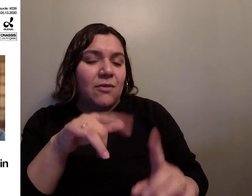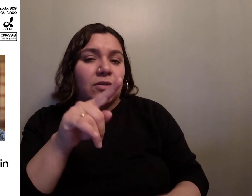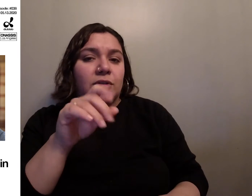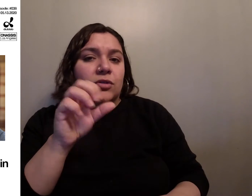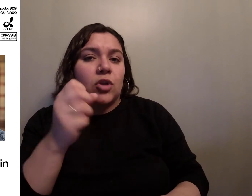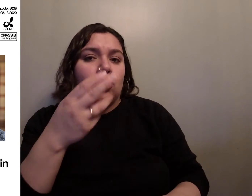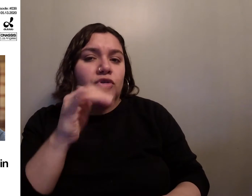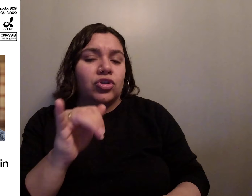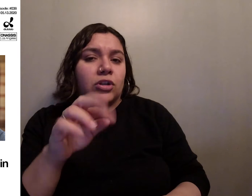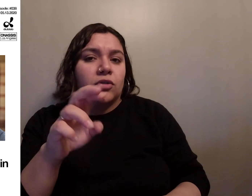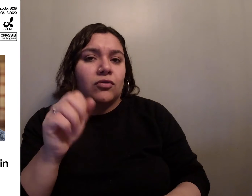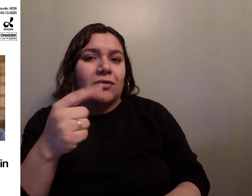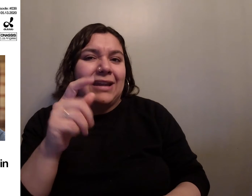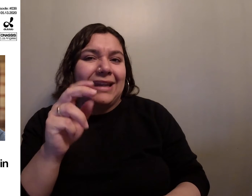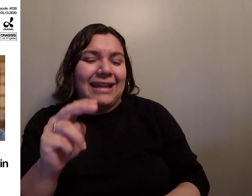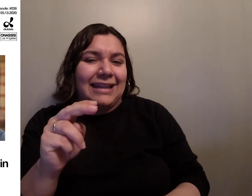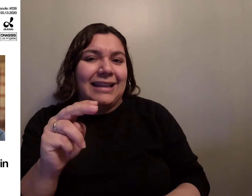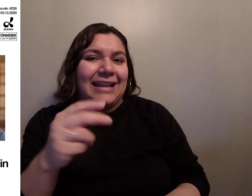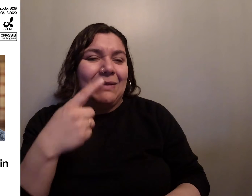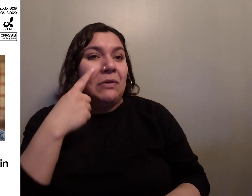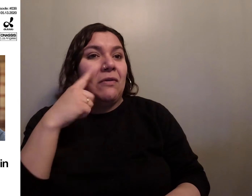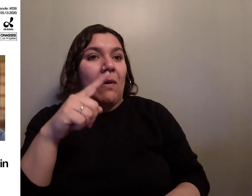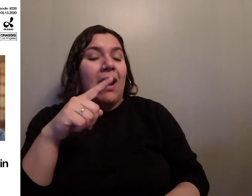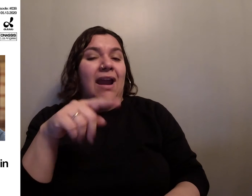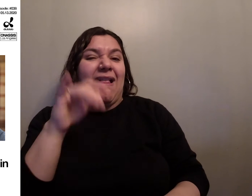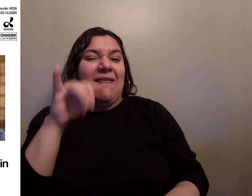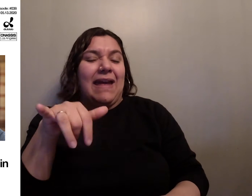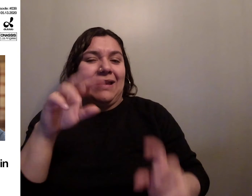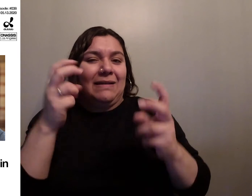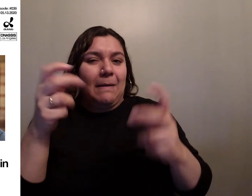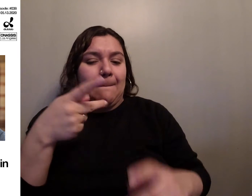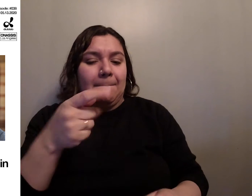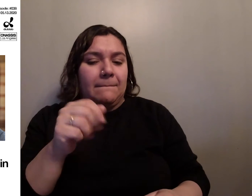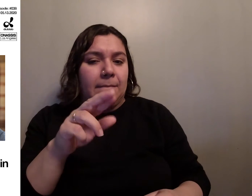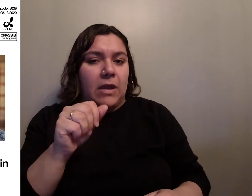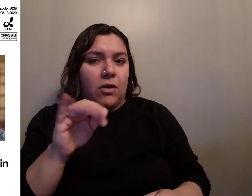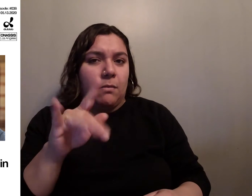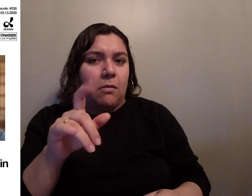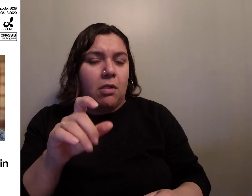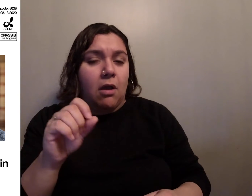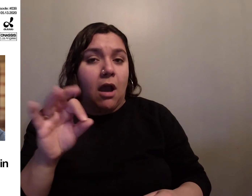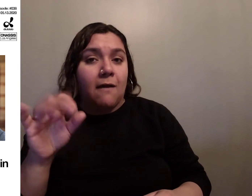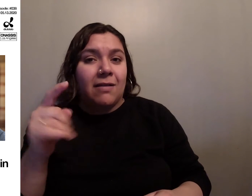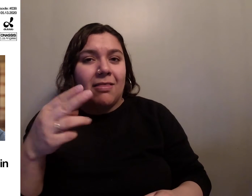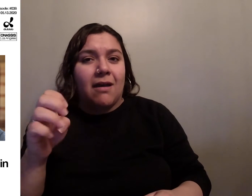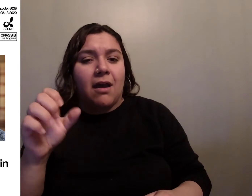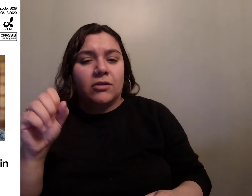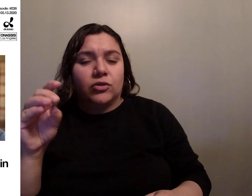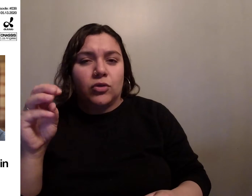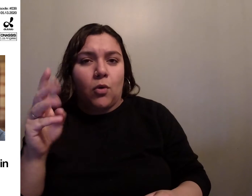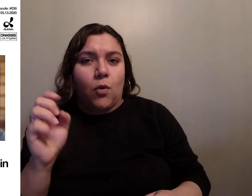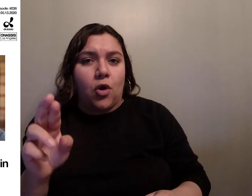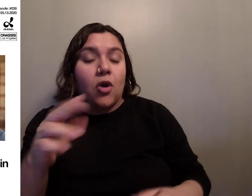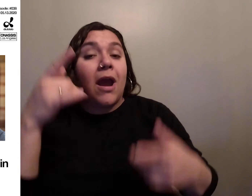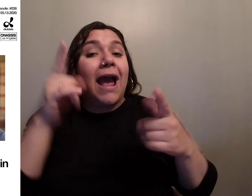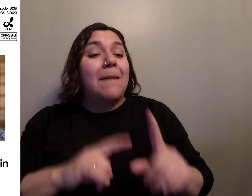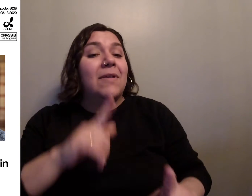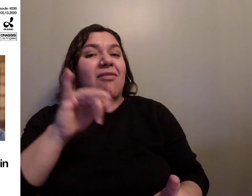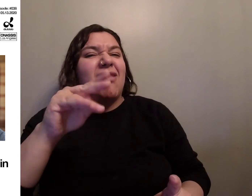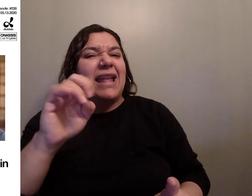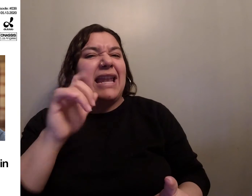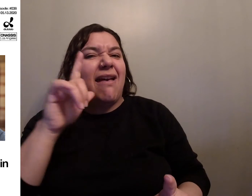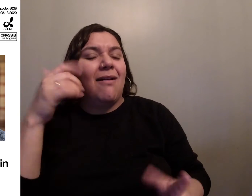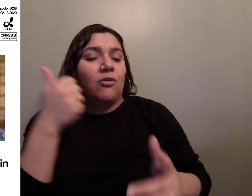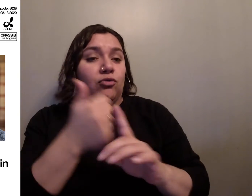it happened and what it was Toshi Reagan in The Parable of the Sower. Yeah. It just,